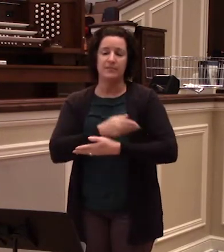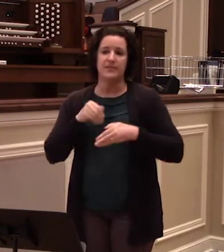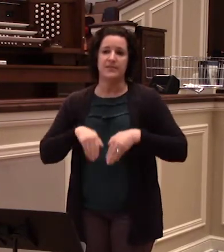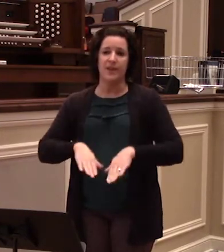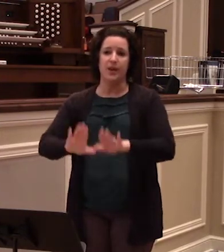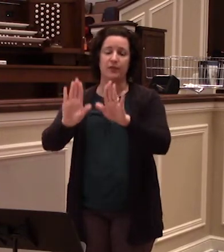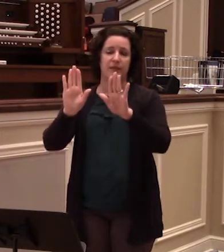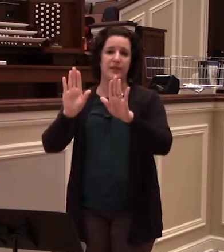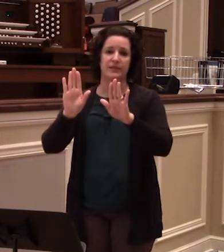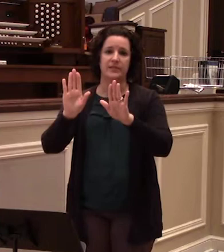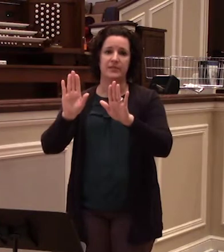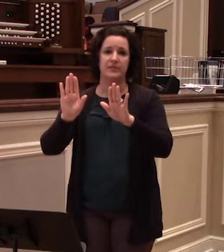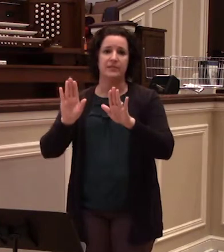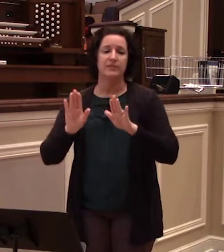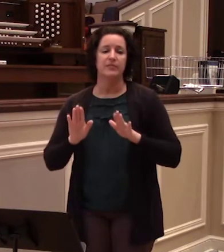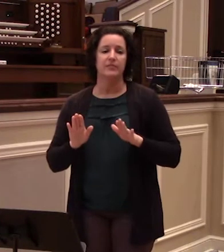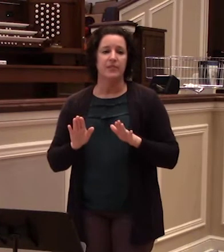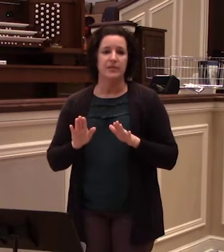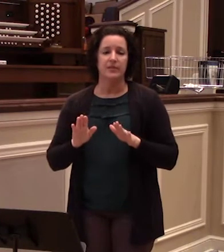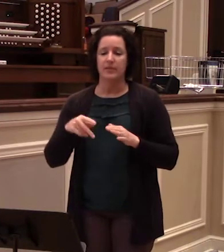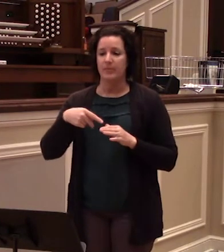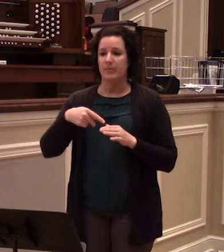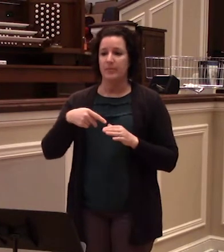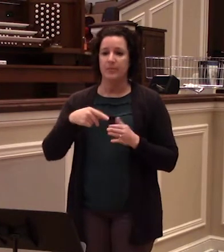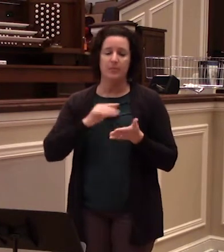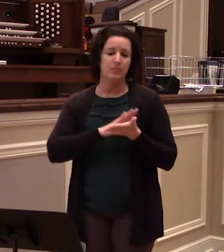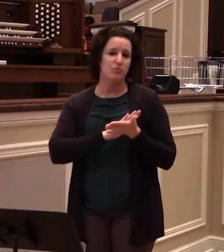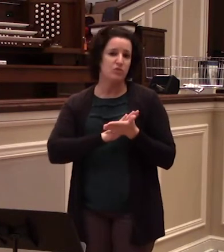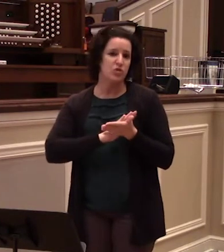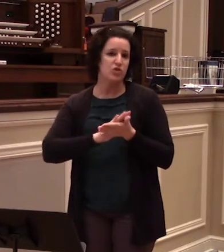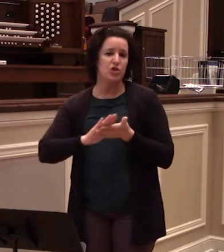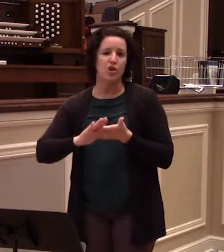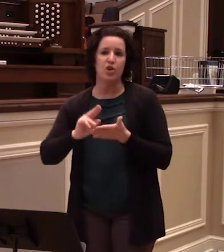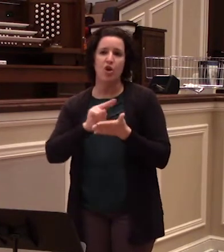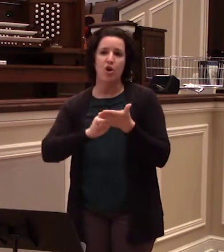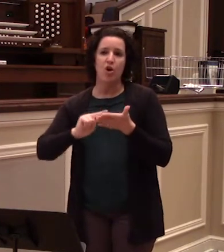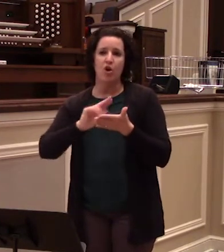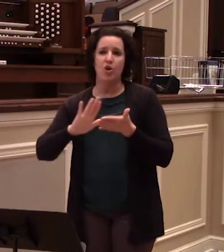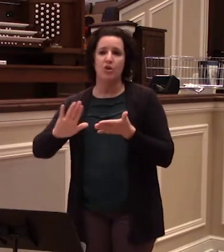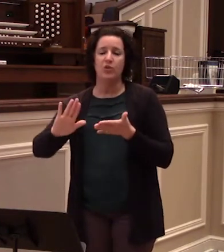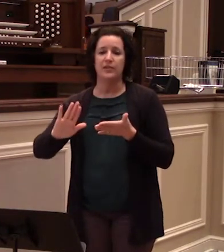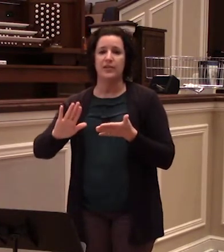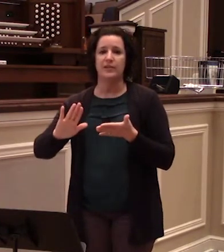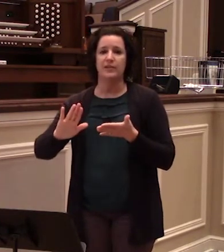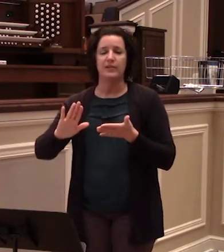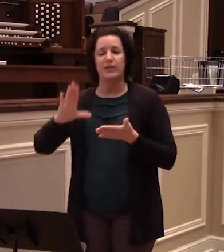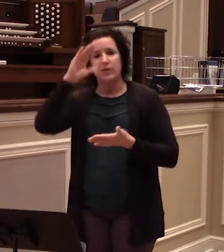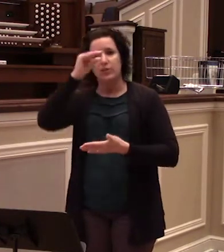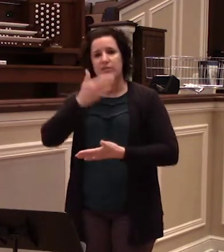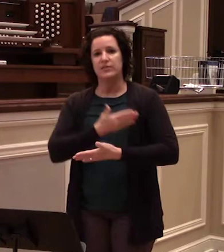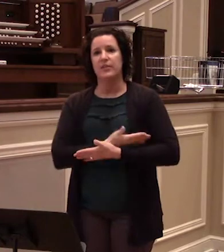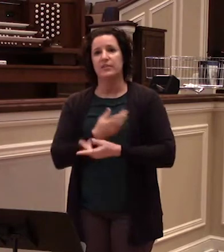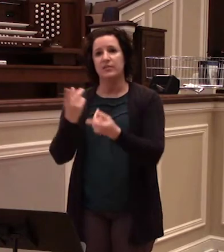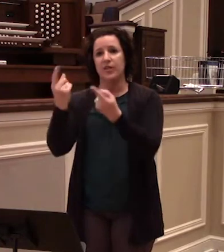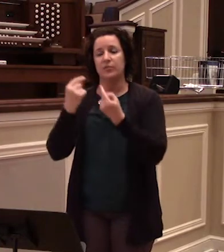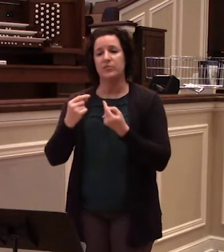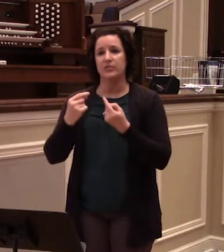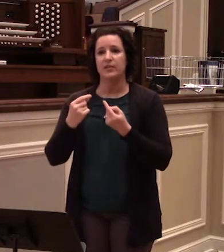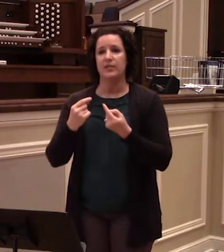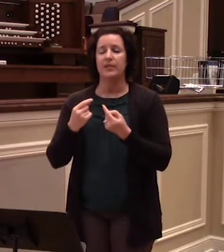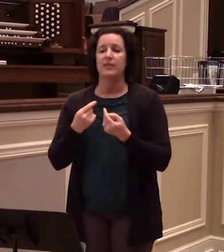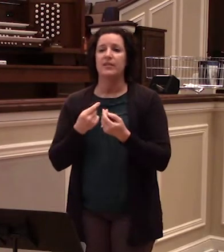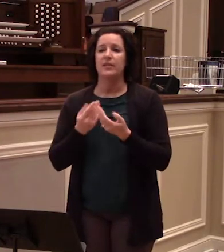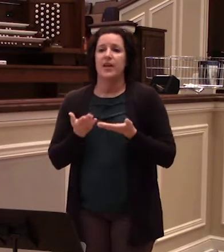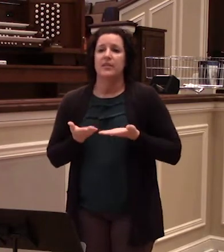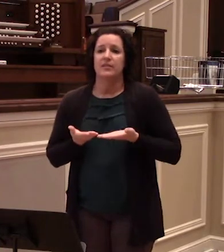to be a sacrifice, pure, holy, blemishless. The Son has come to lay his life down for you and for me.